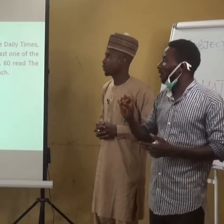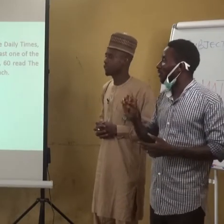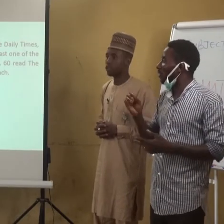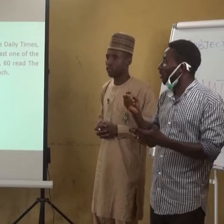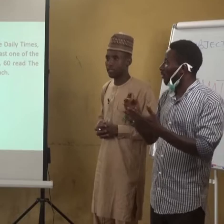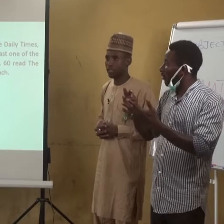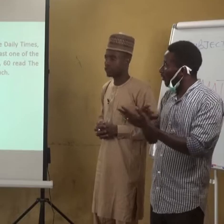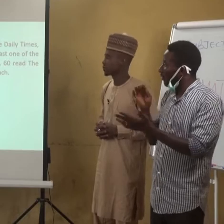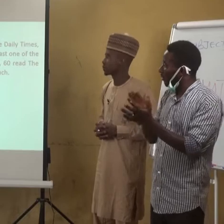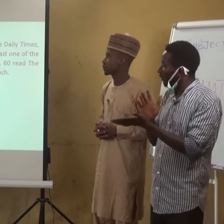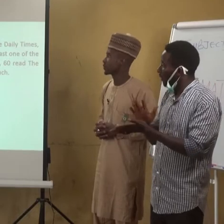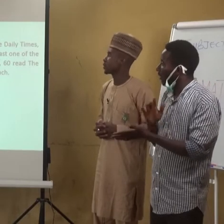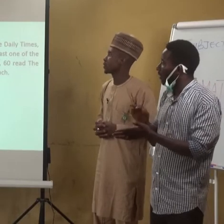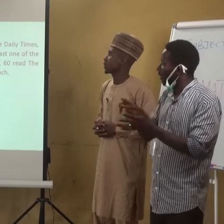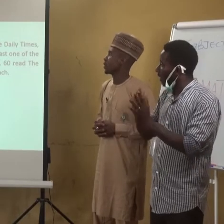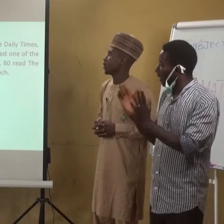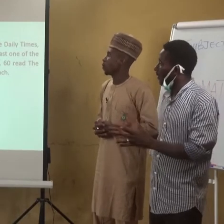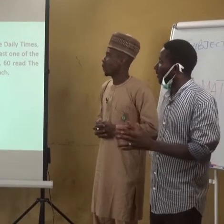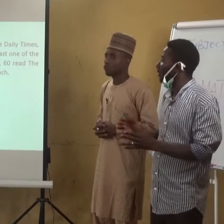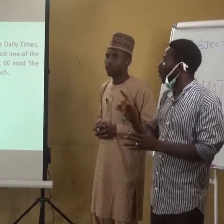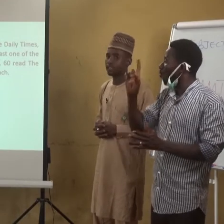142 read Guardian,